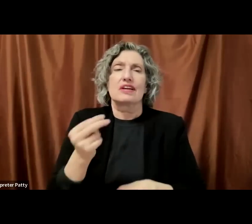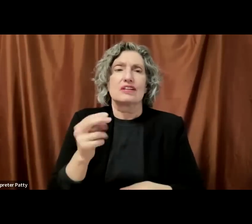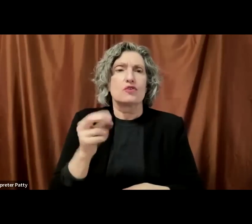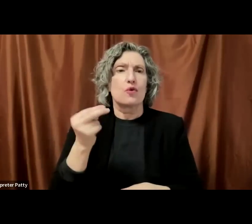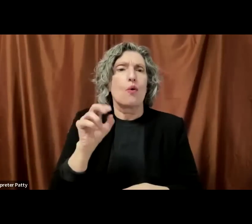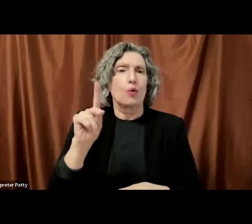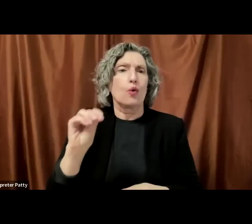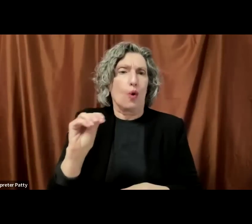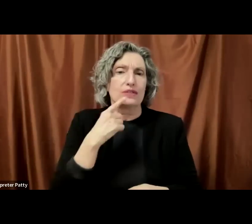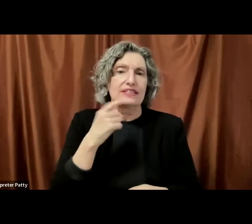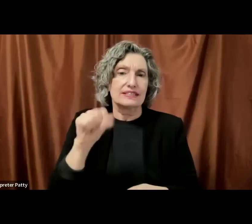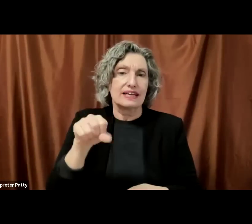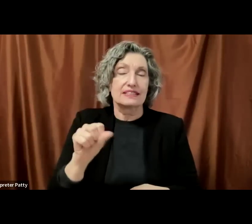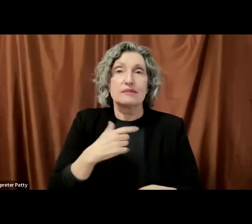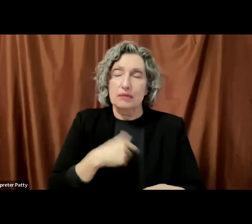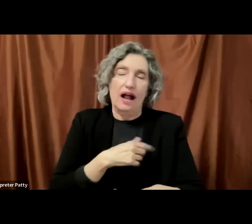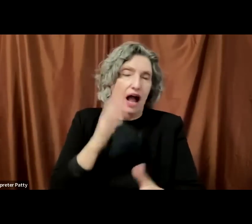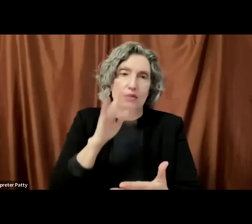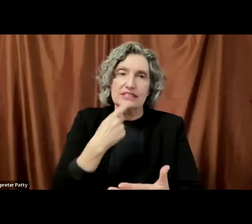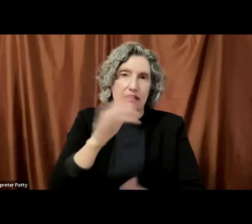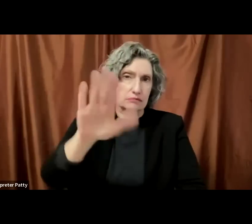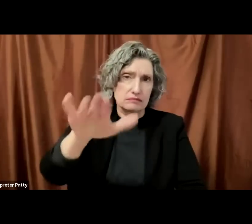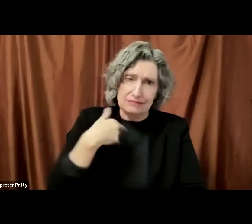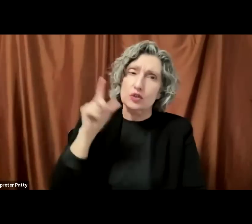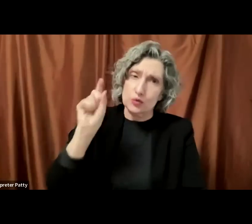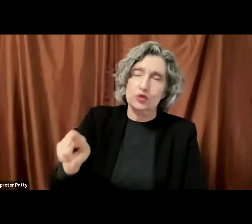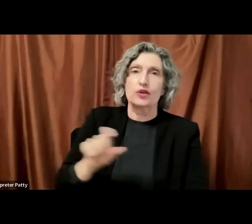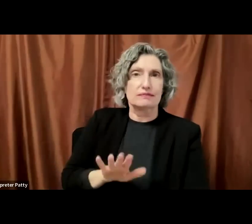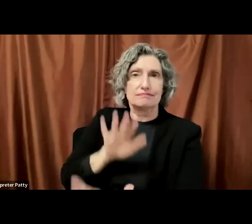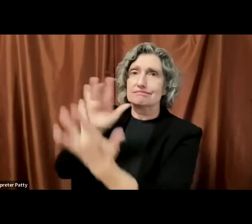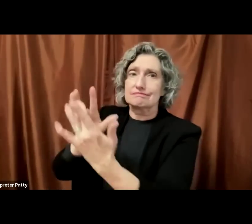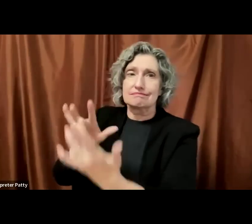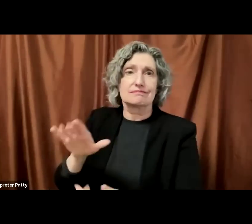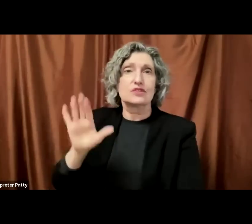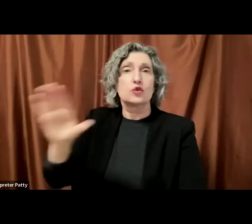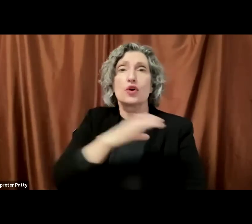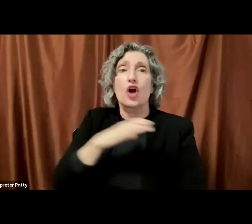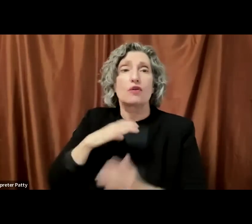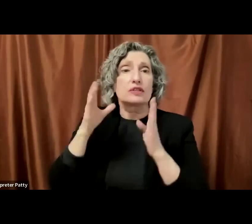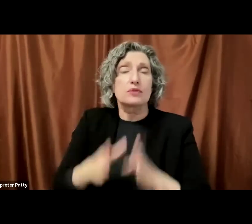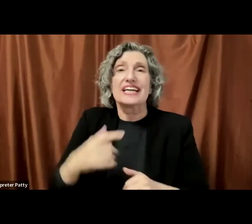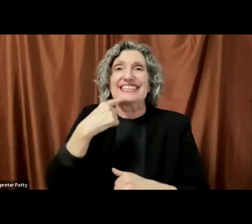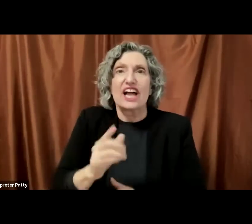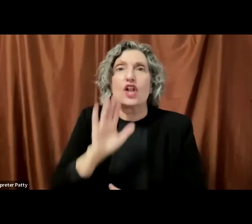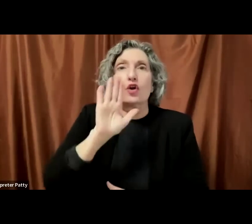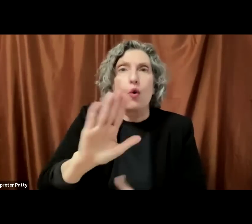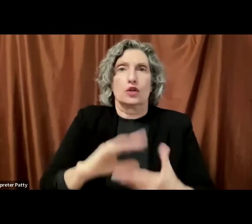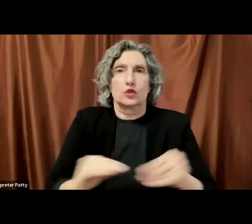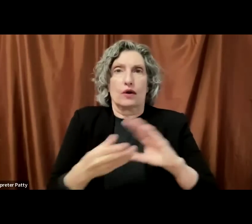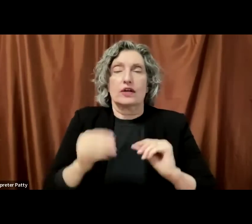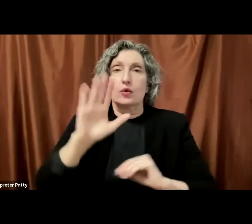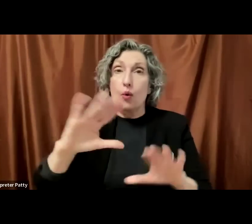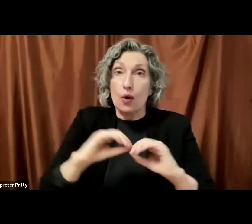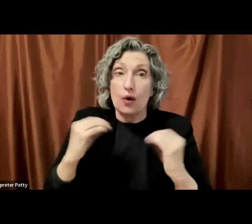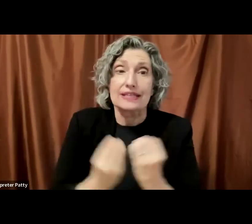want to put a pin in that and say, like, you should reach out to Congress and tell your story, tell your story, your organization's story about how